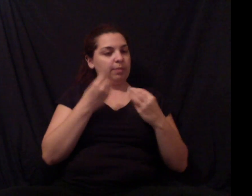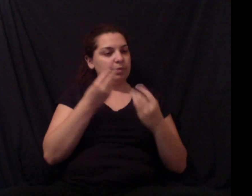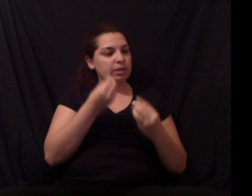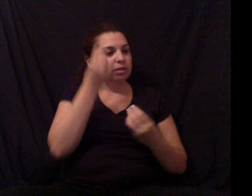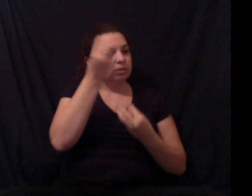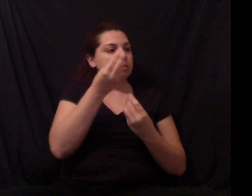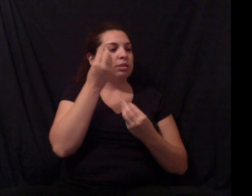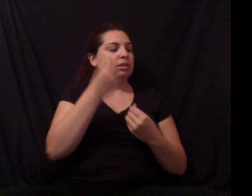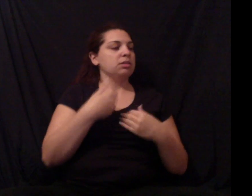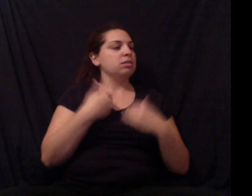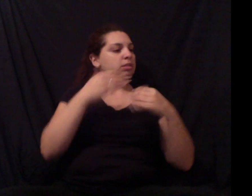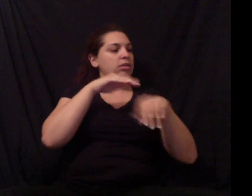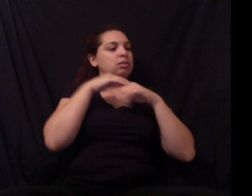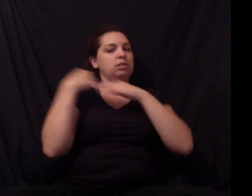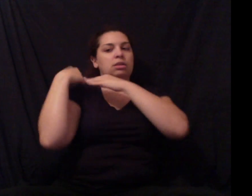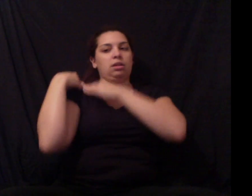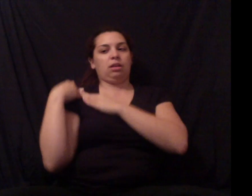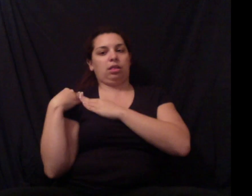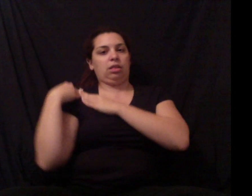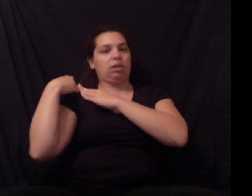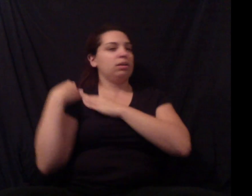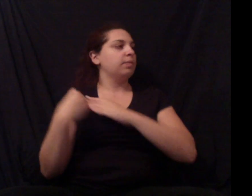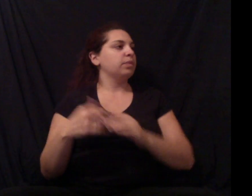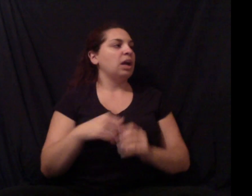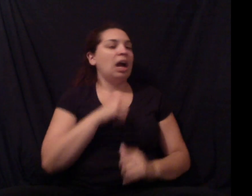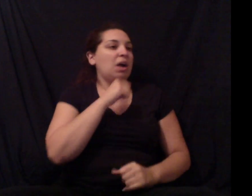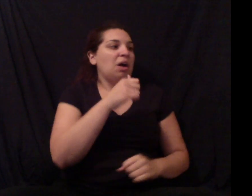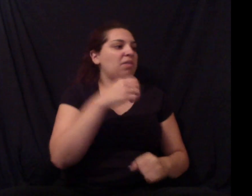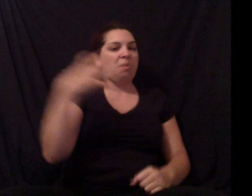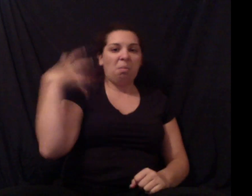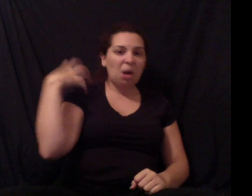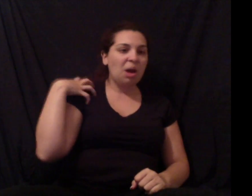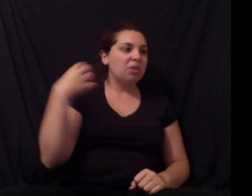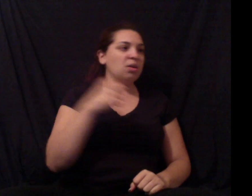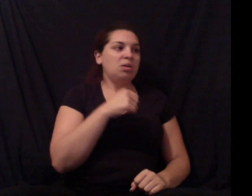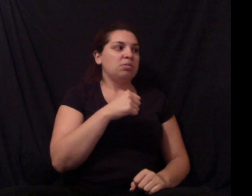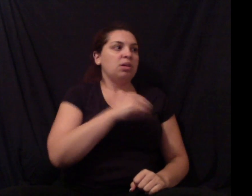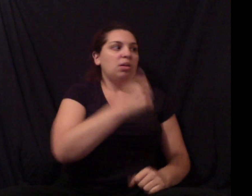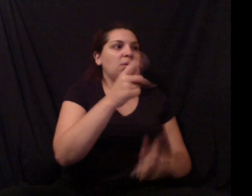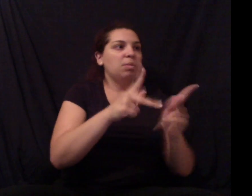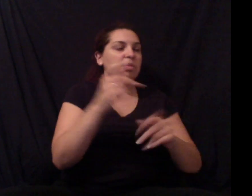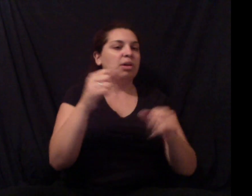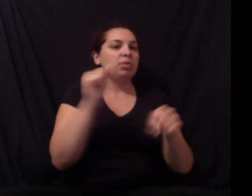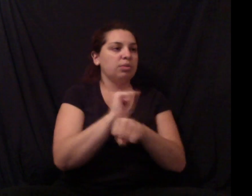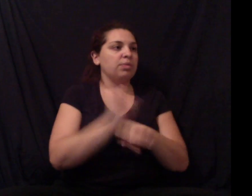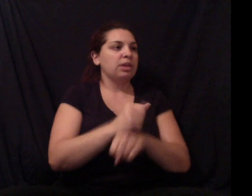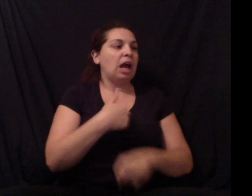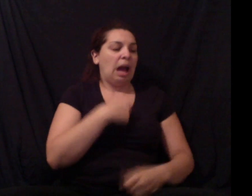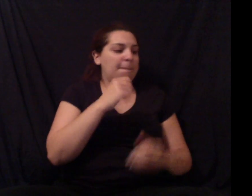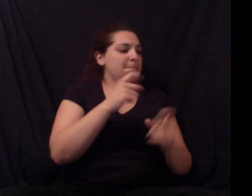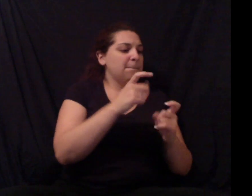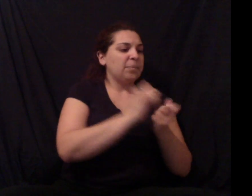me, because I don't have a manager. I don't even have anyone that I'm working with this project at all. I do all the mixing, all the recording and everything.